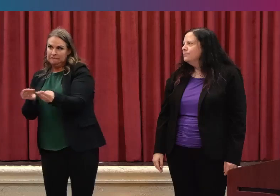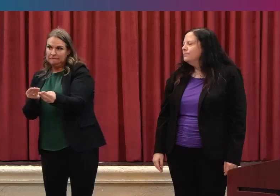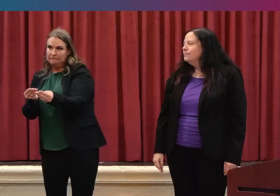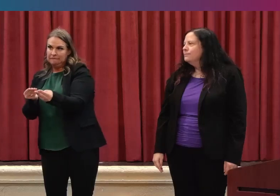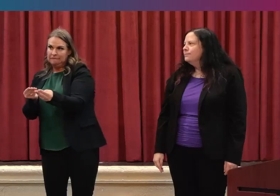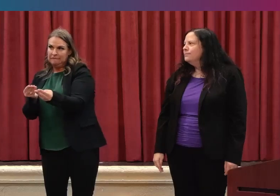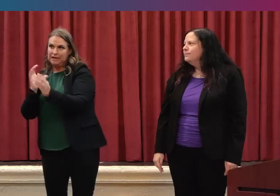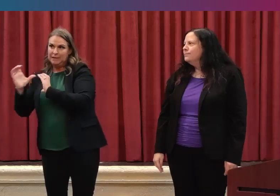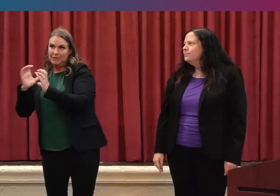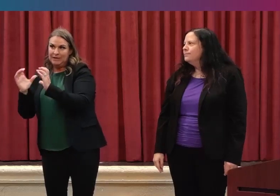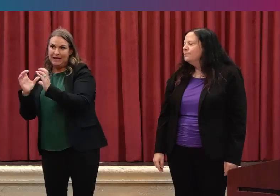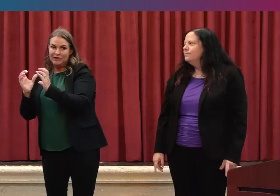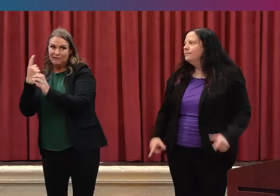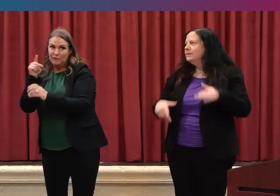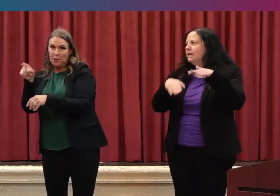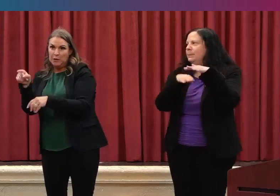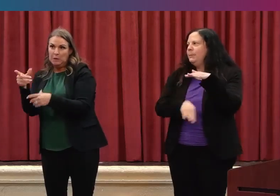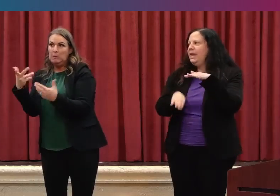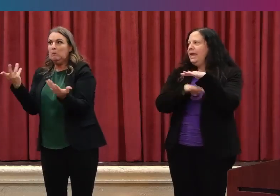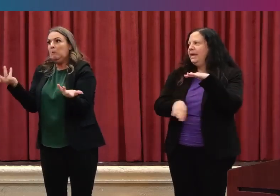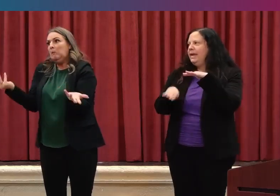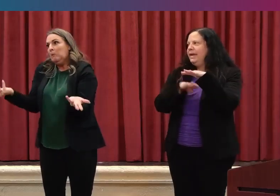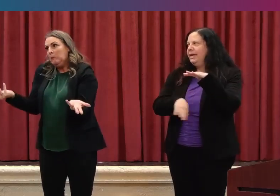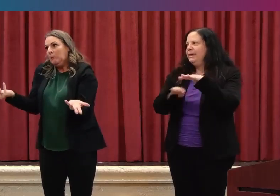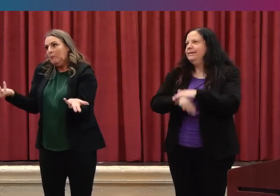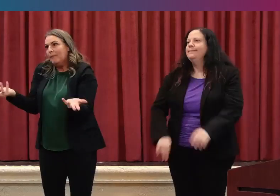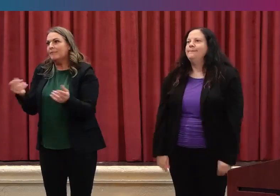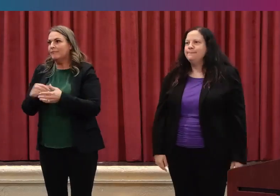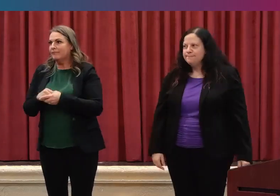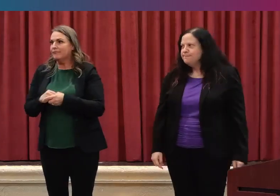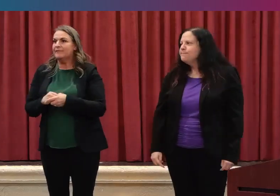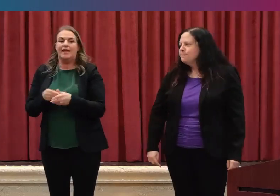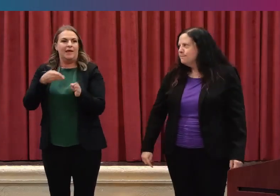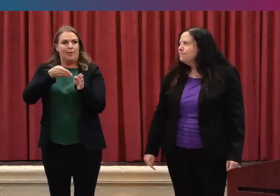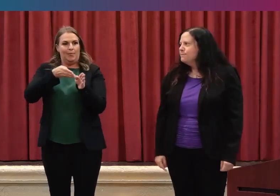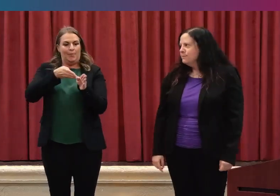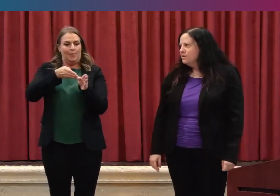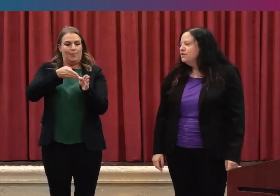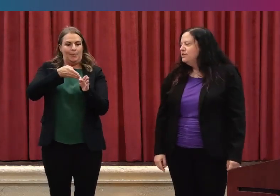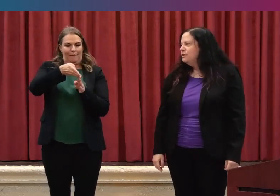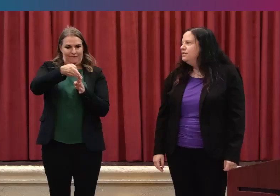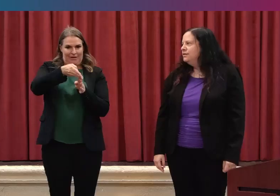A friend can help with communication. Deborah's having Absolutely. basics.